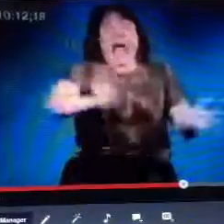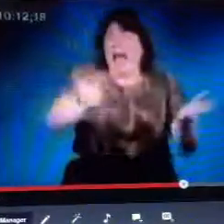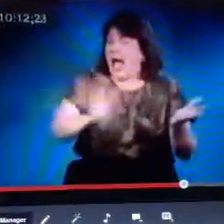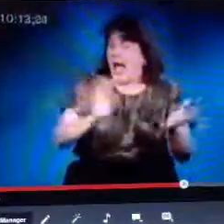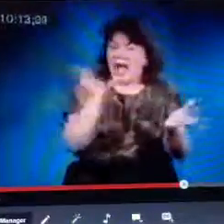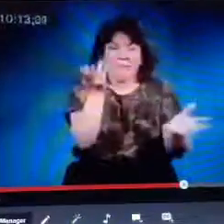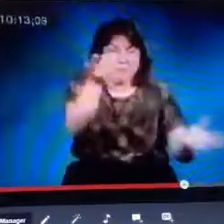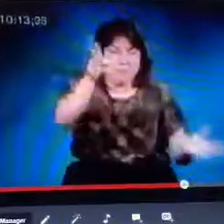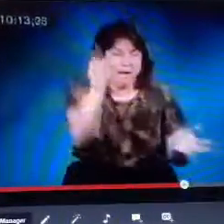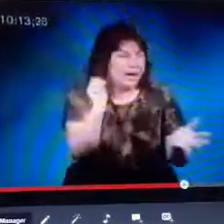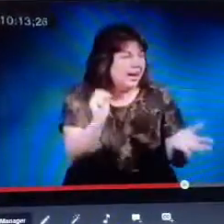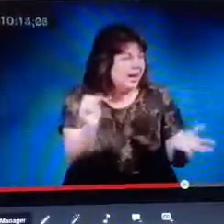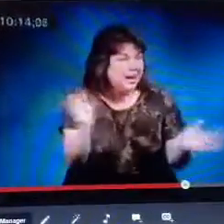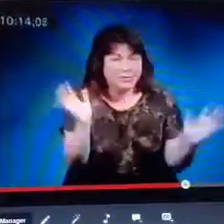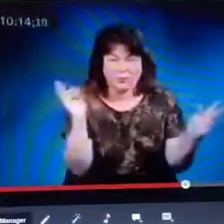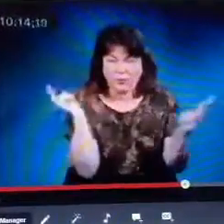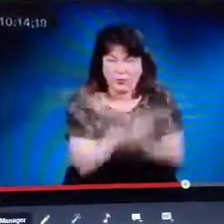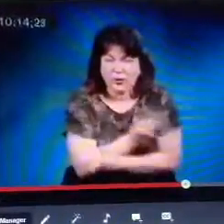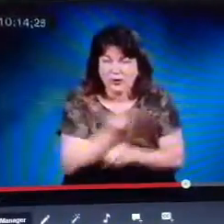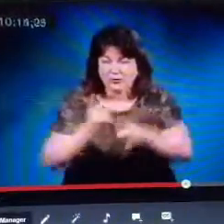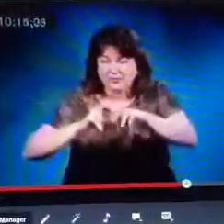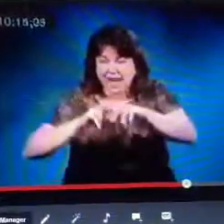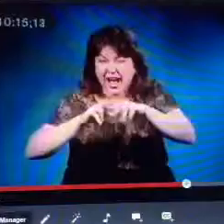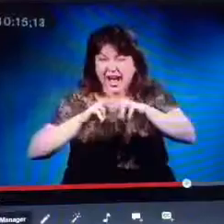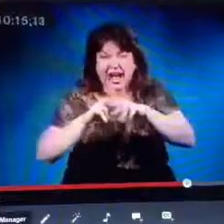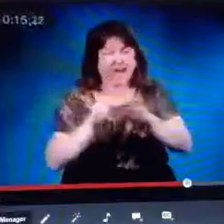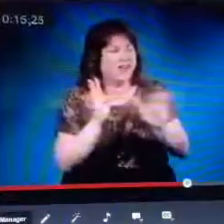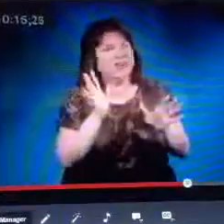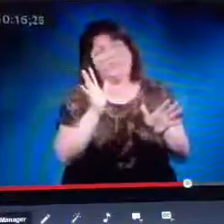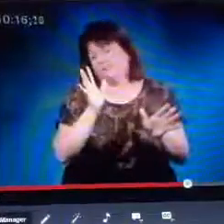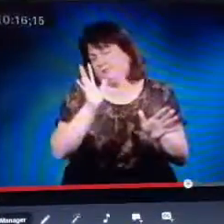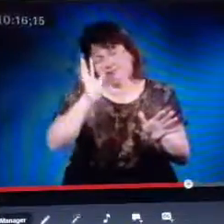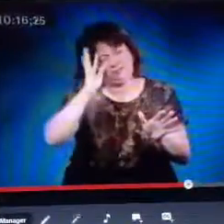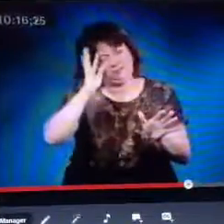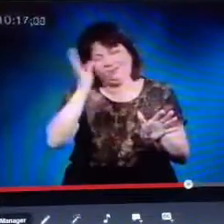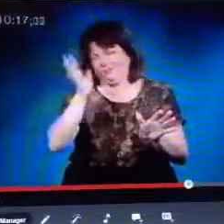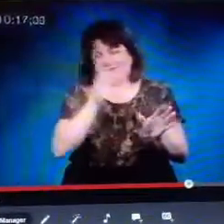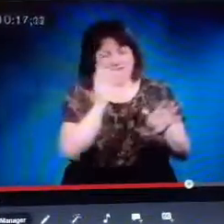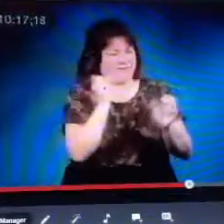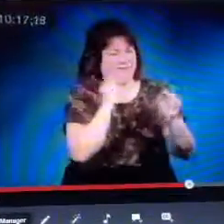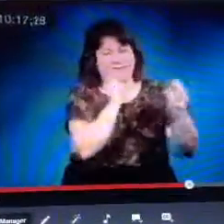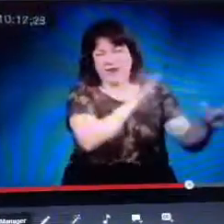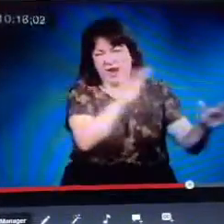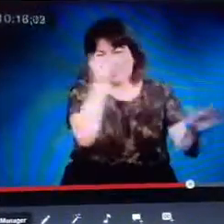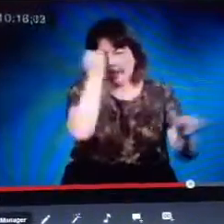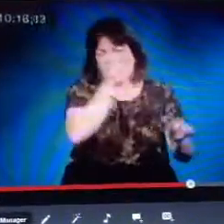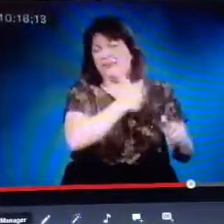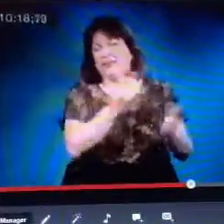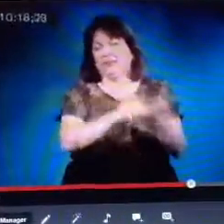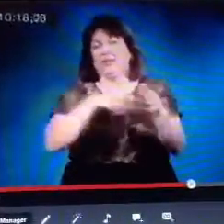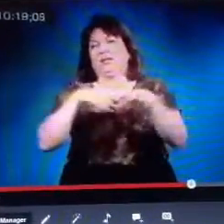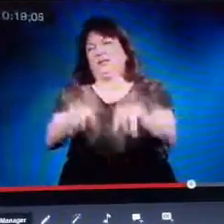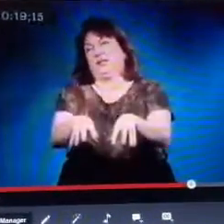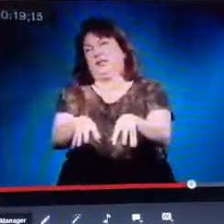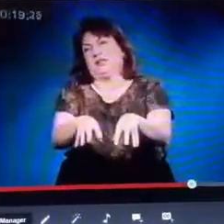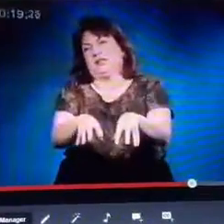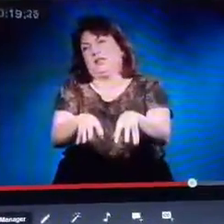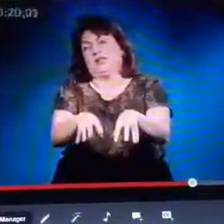it out, put it on there, but it started to burn worse. So I put that back, and I put my